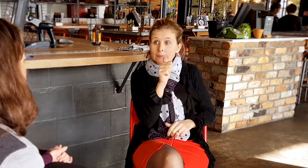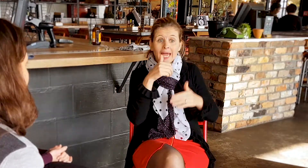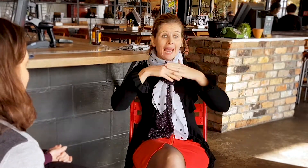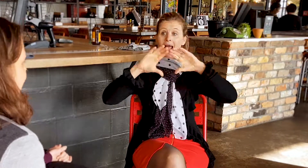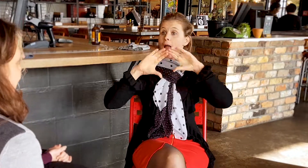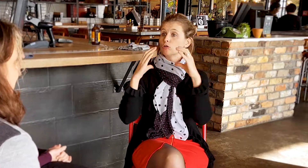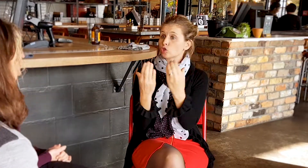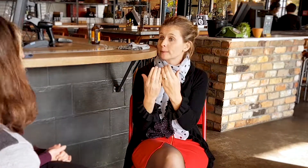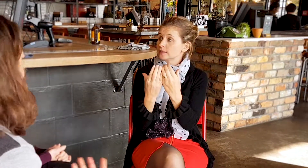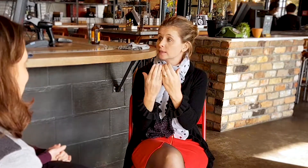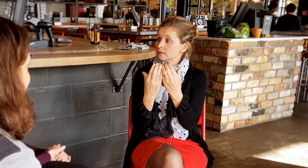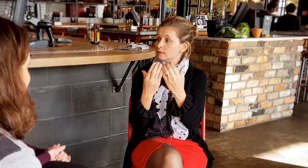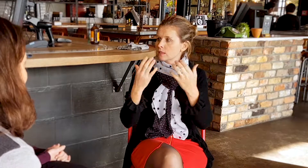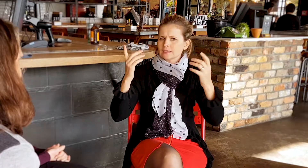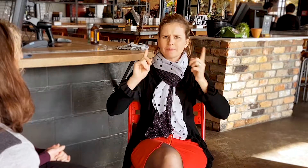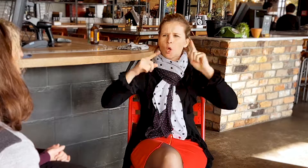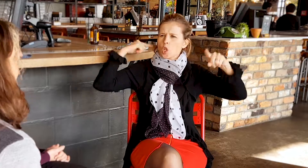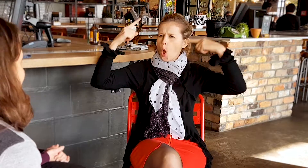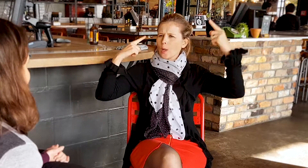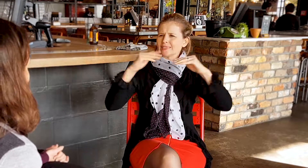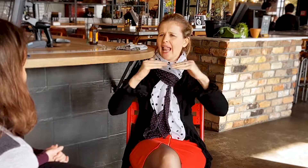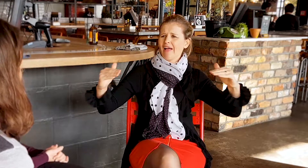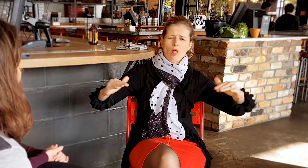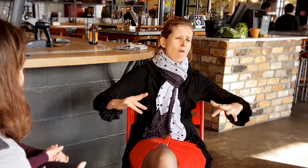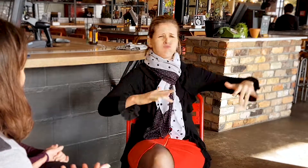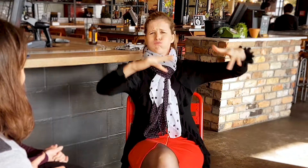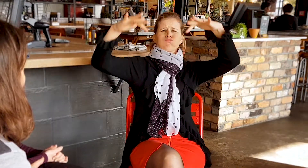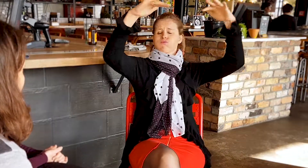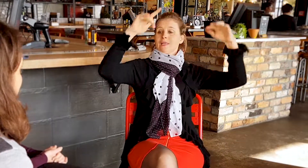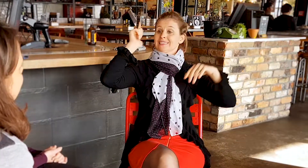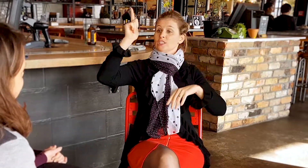factory environment, in a bar, in a classroom, noisy